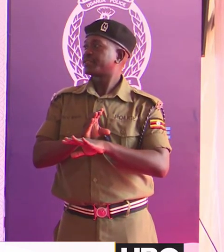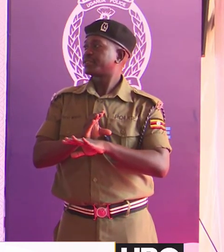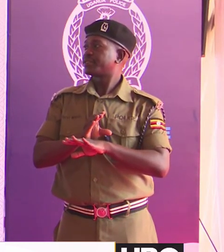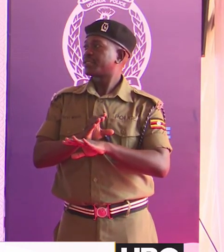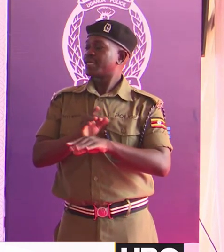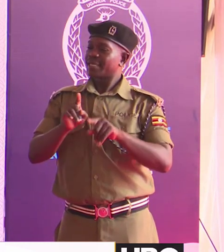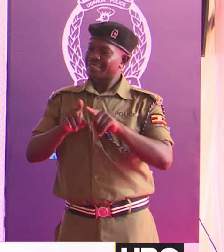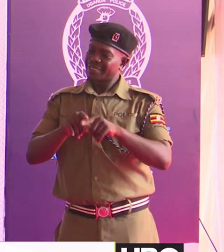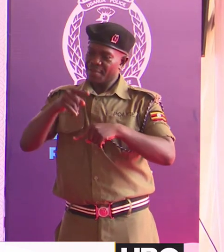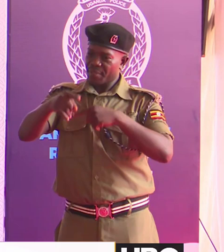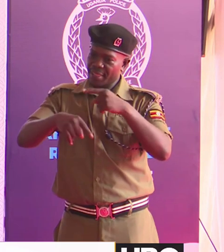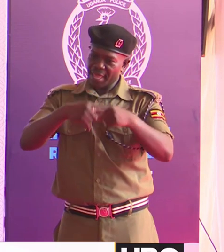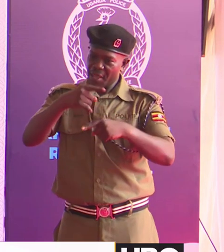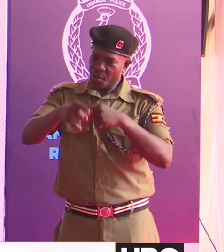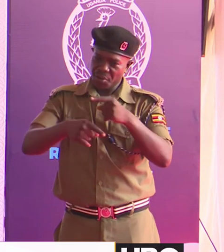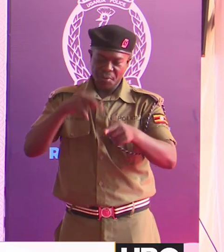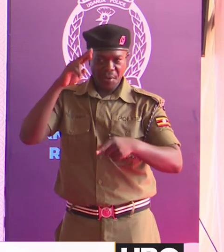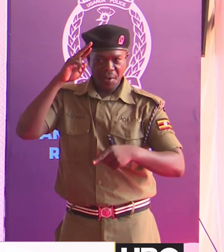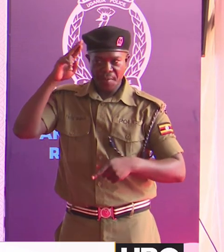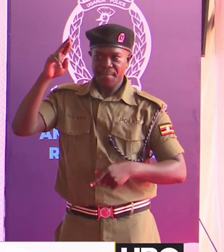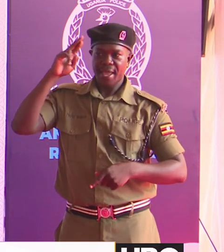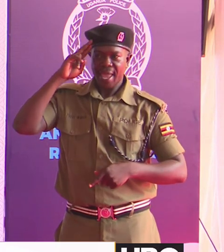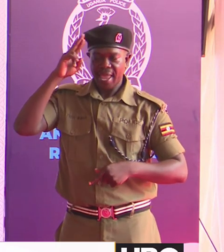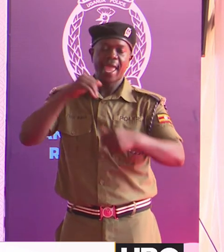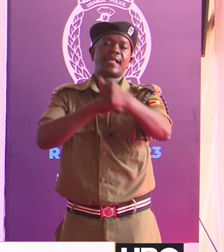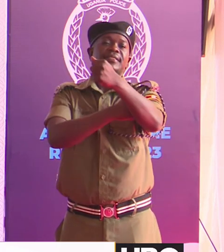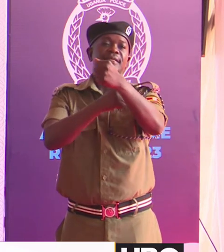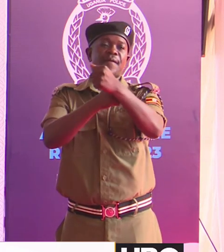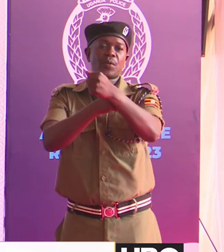the constant reminders and support.